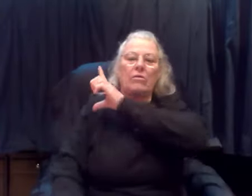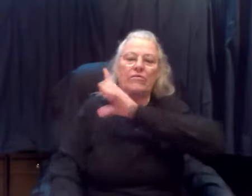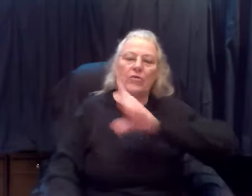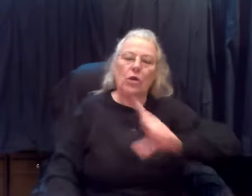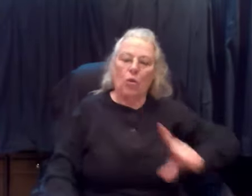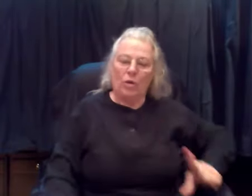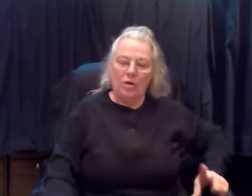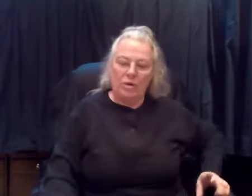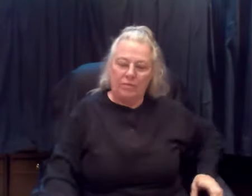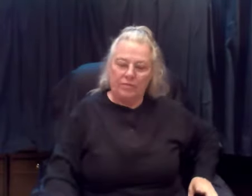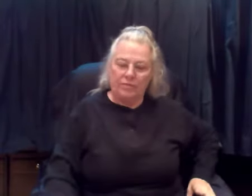for Lord,